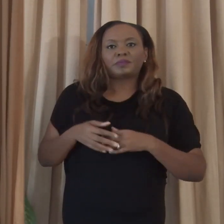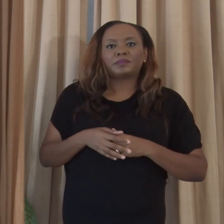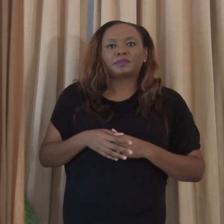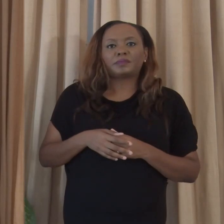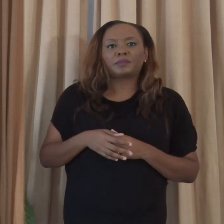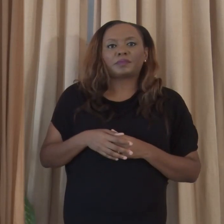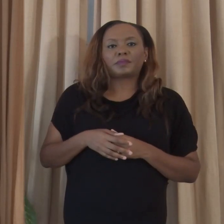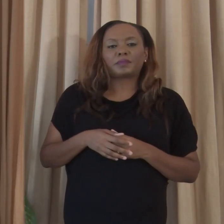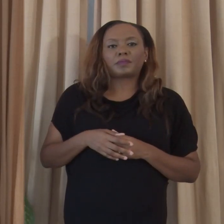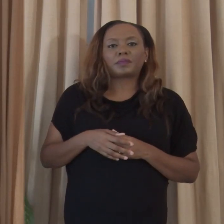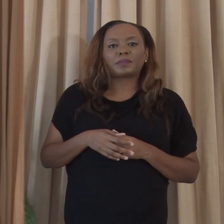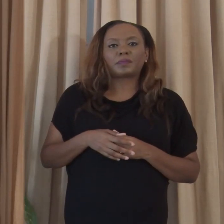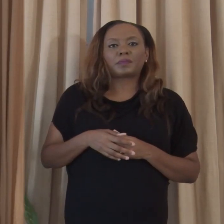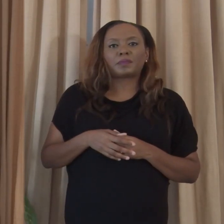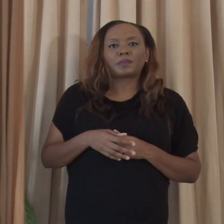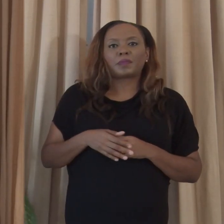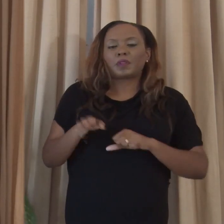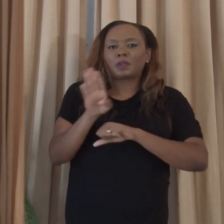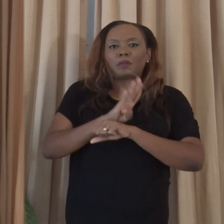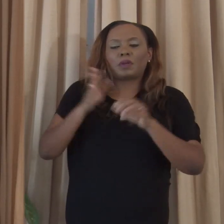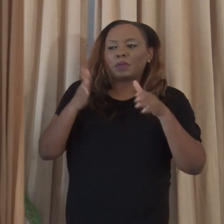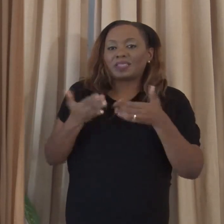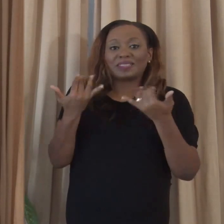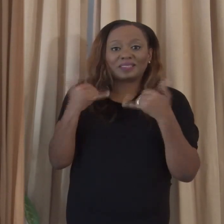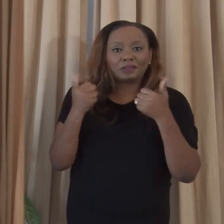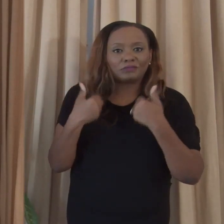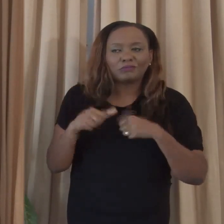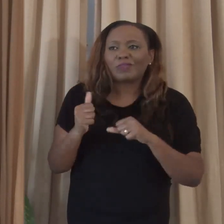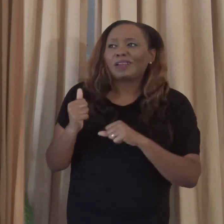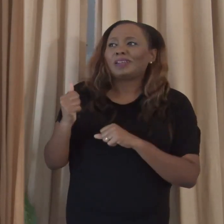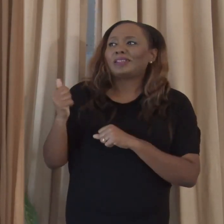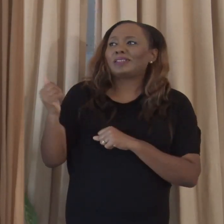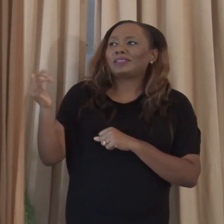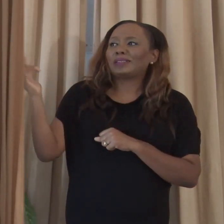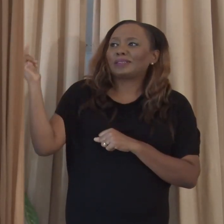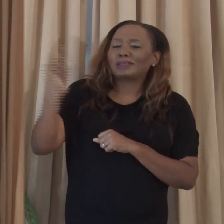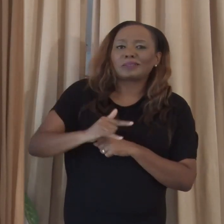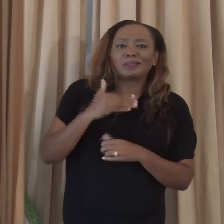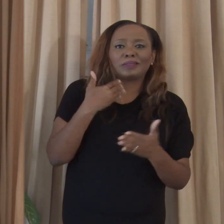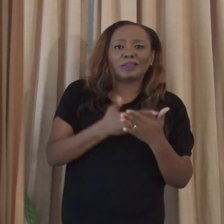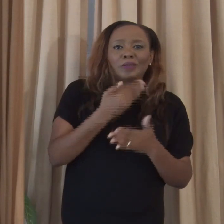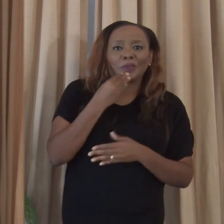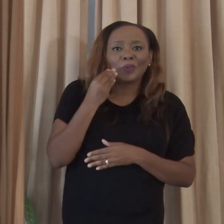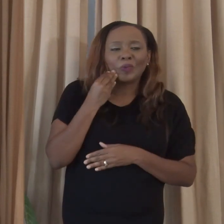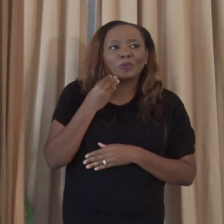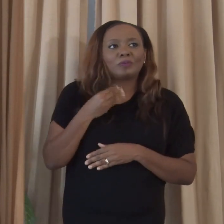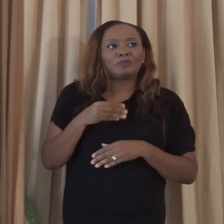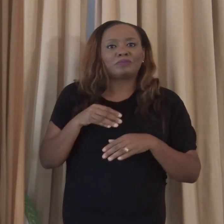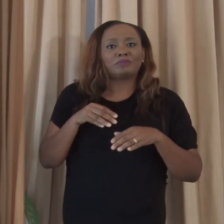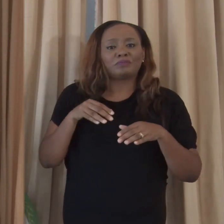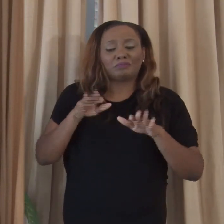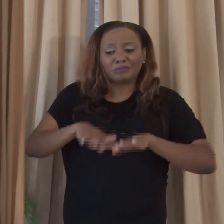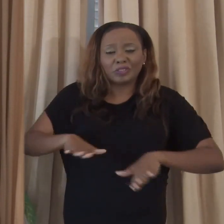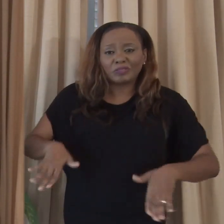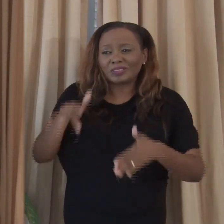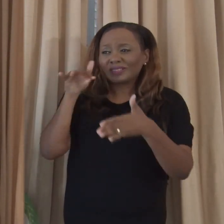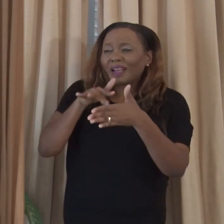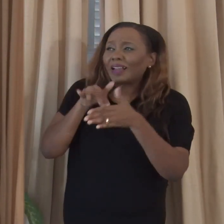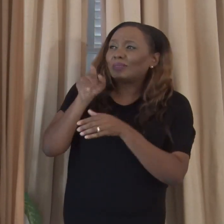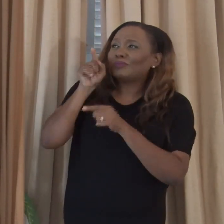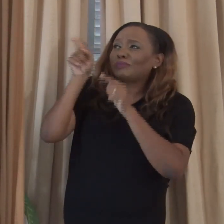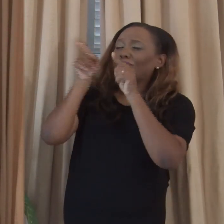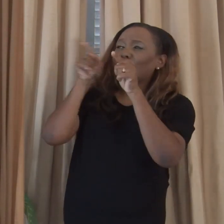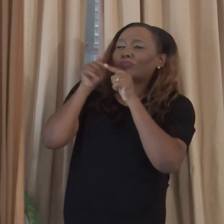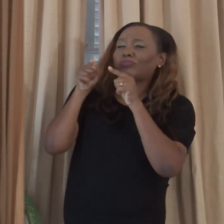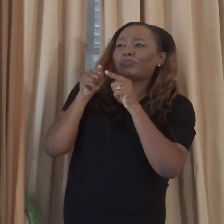there are Barbadians who are trying to come home. People have students who are, children who are studying overseas who